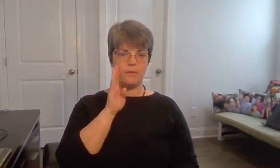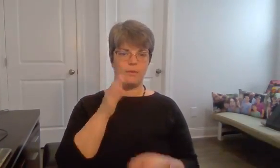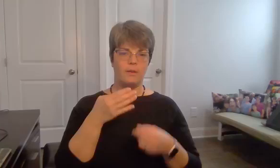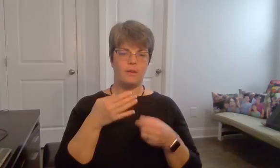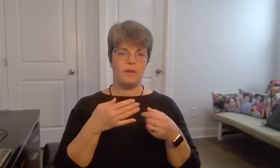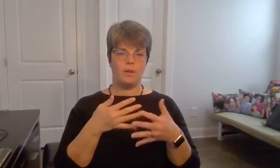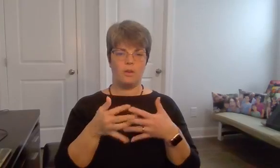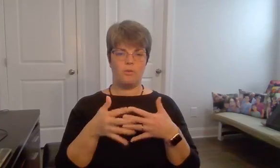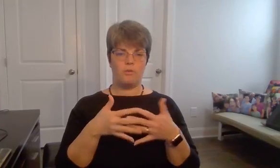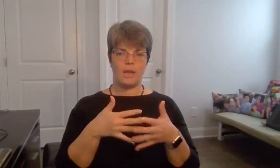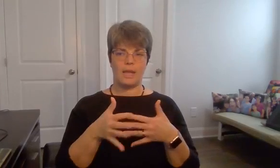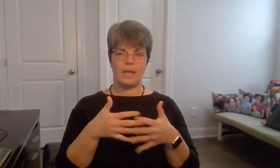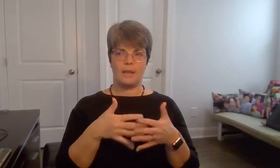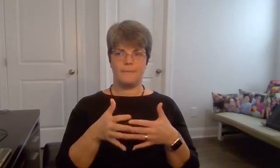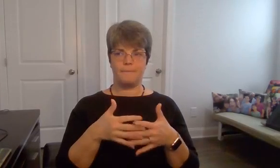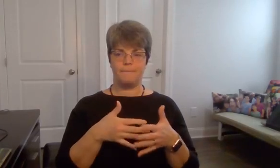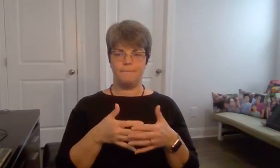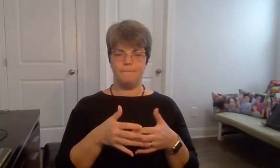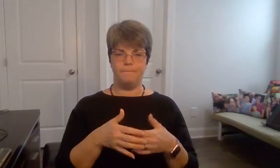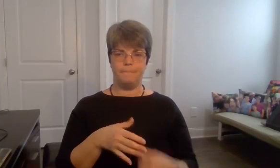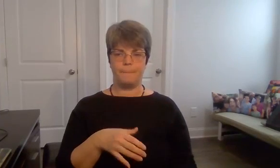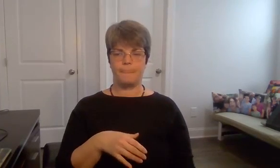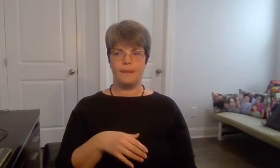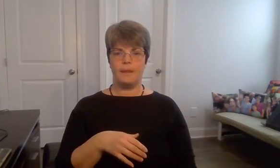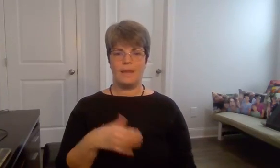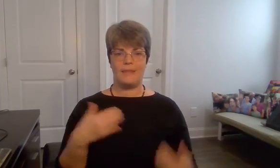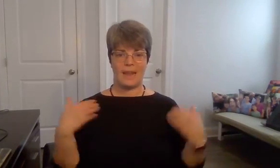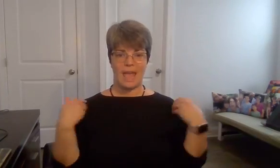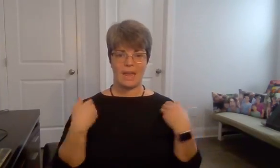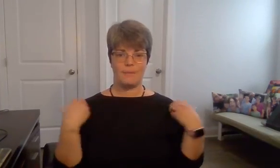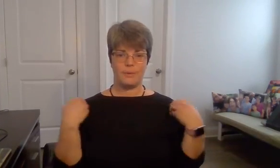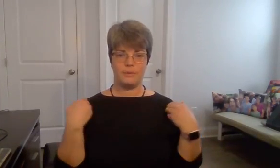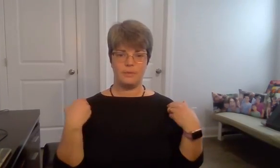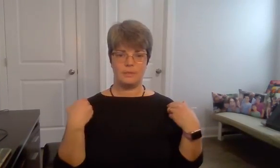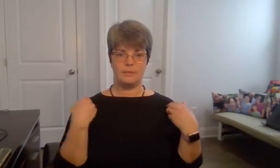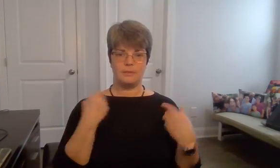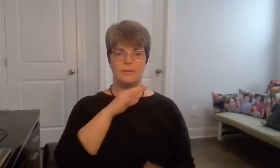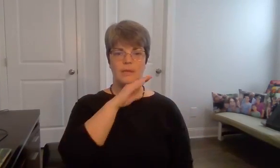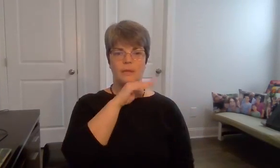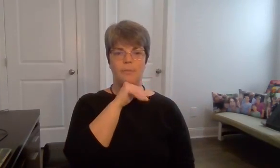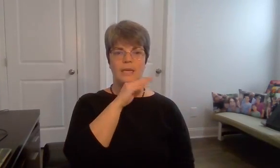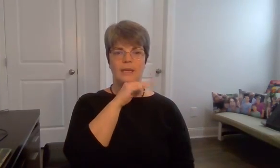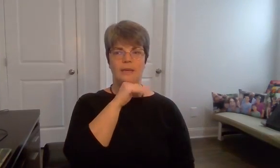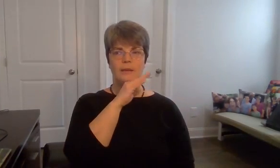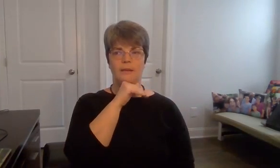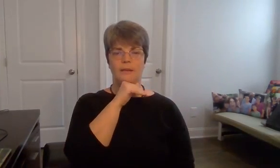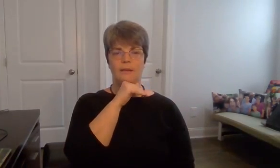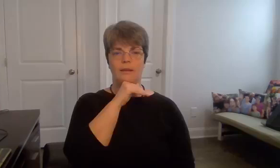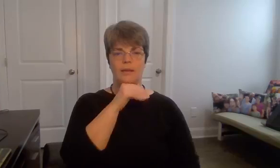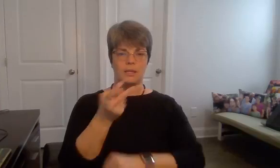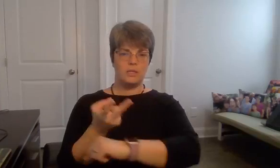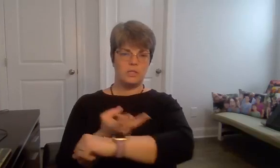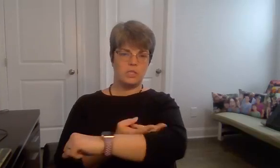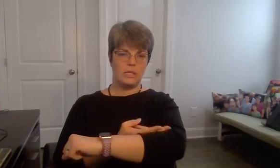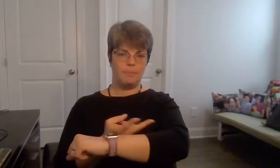brown, gray, and then animals, pig, sheep,